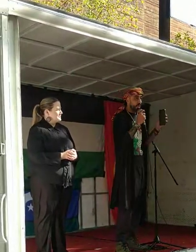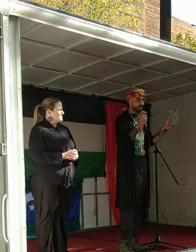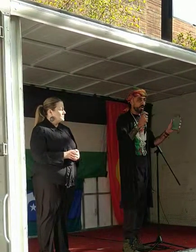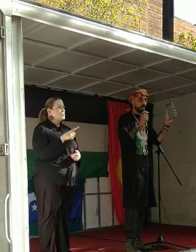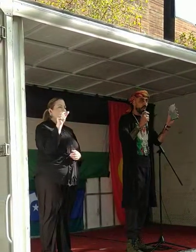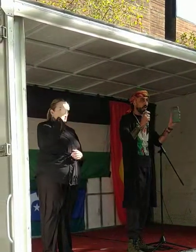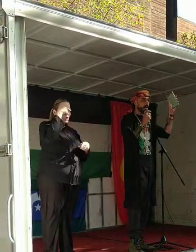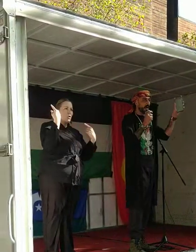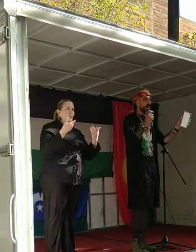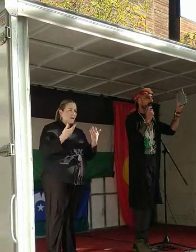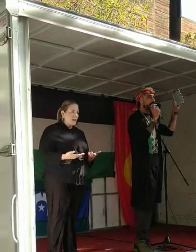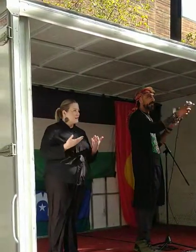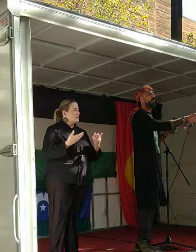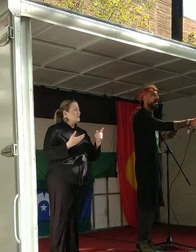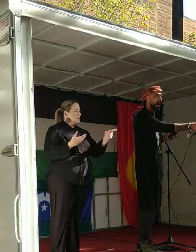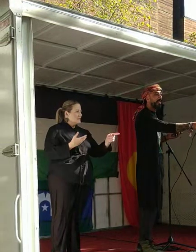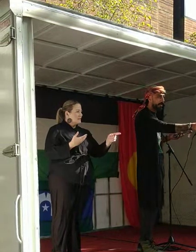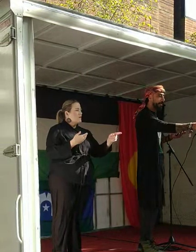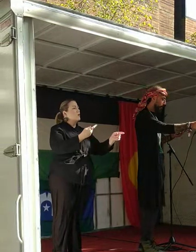You should know who we are.